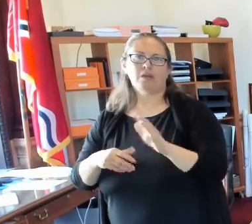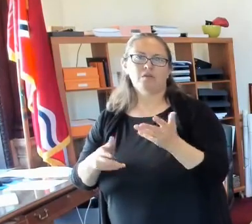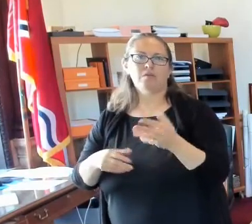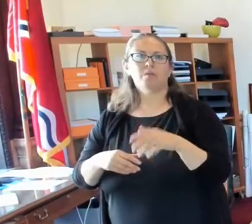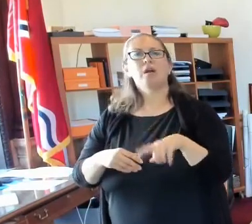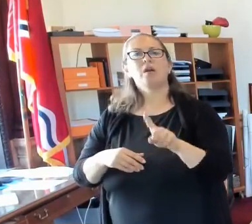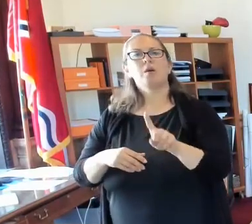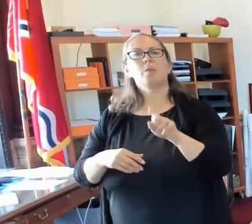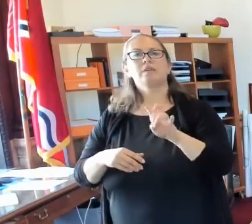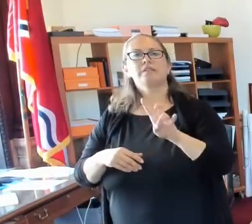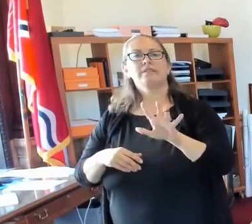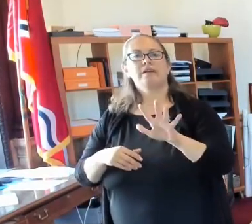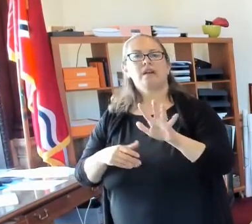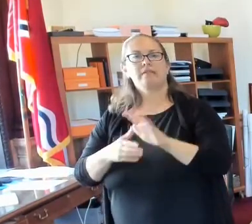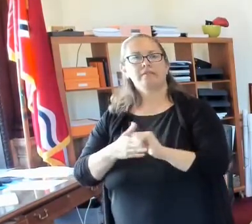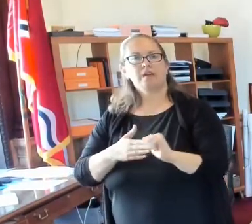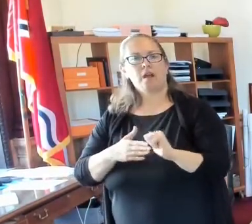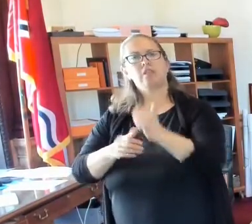$175 per person,